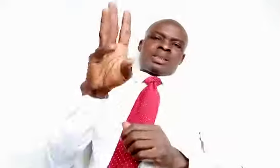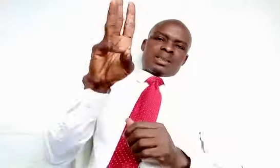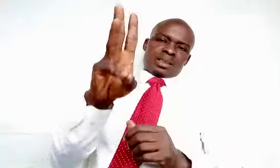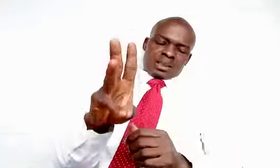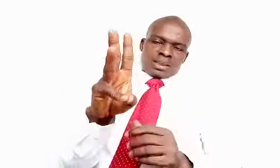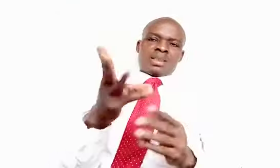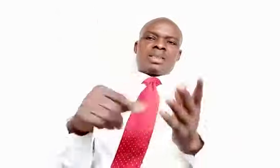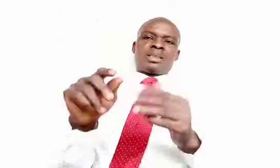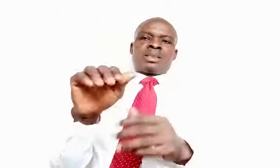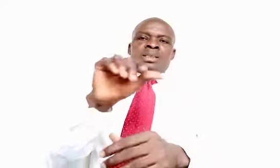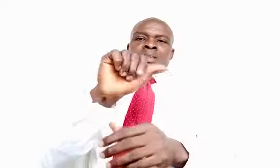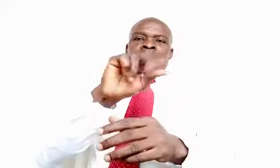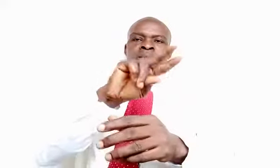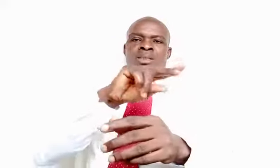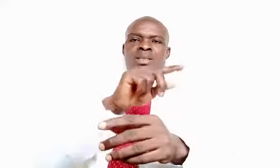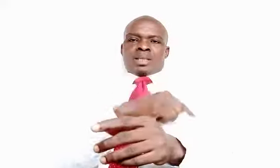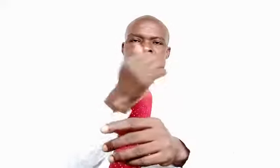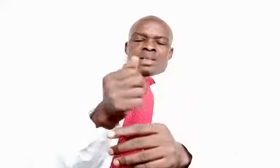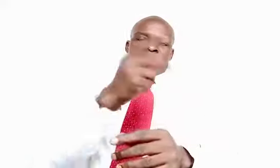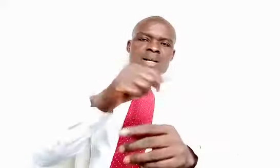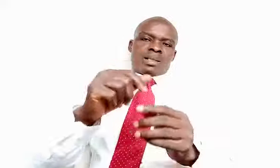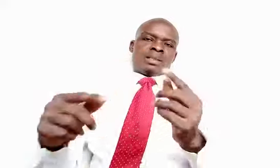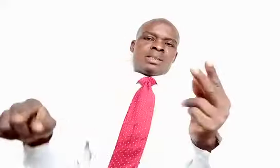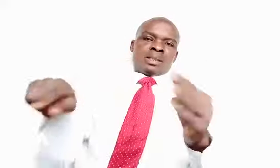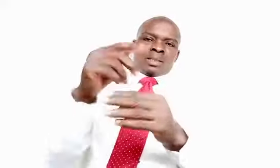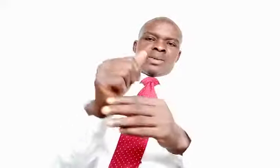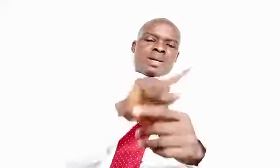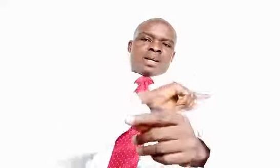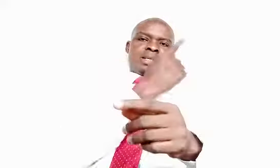rectangular faces at right angle to each other.